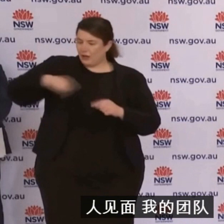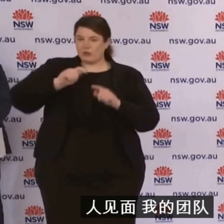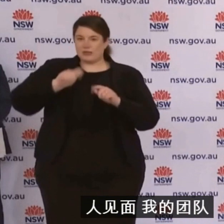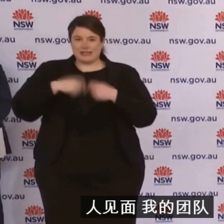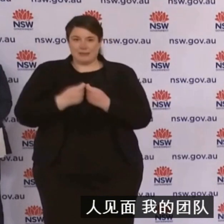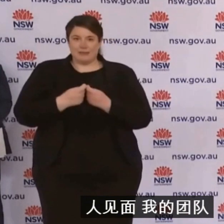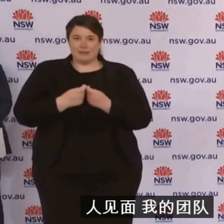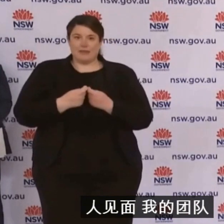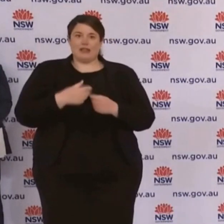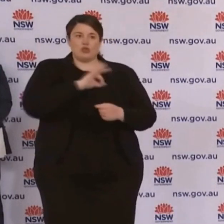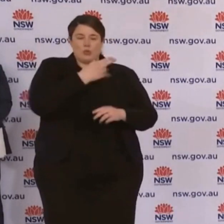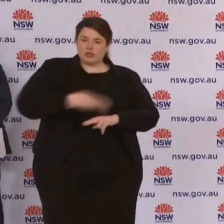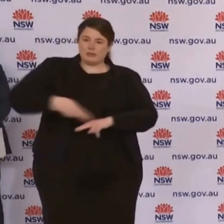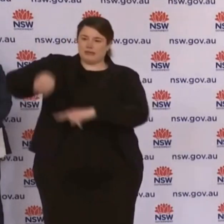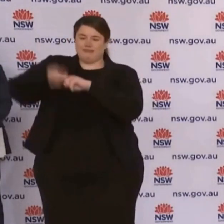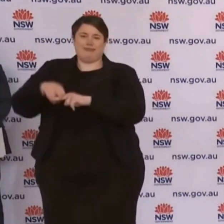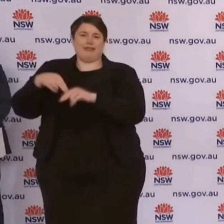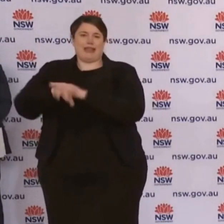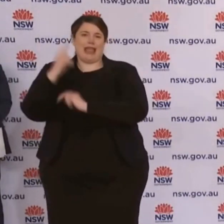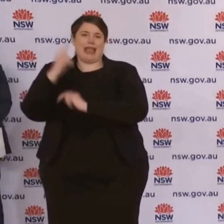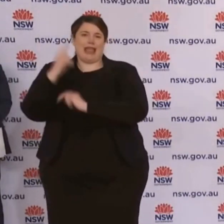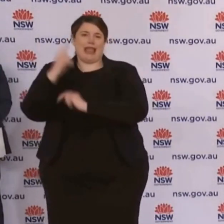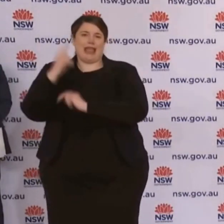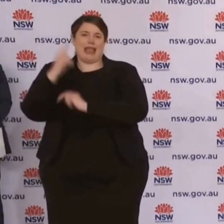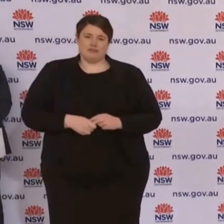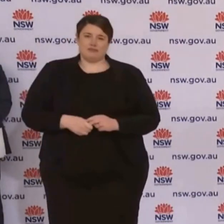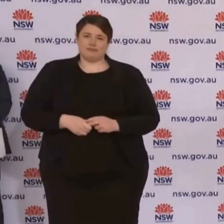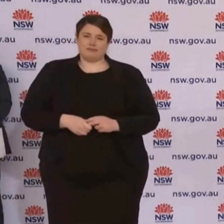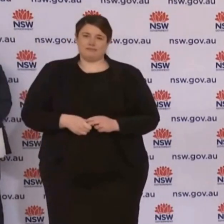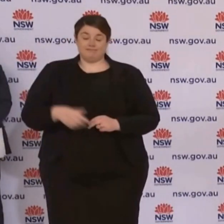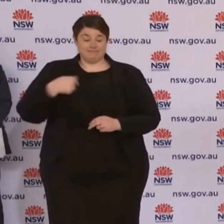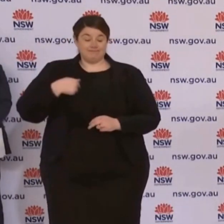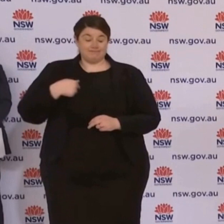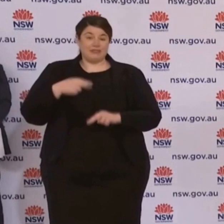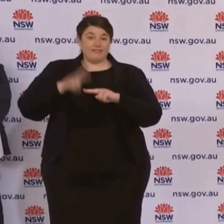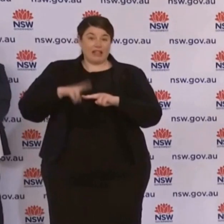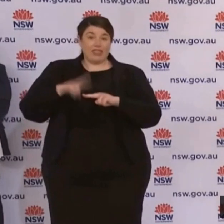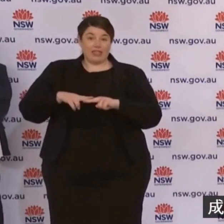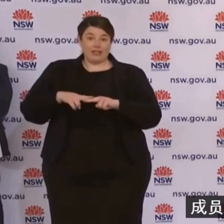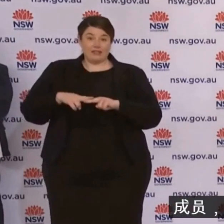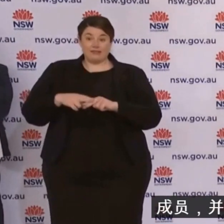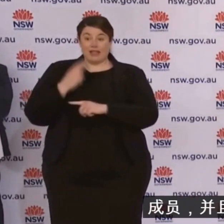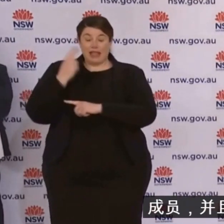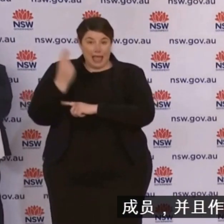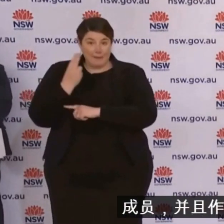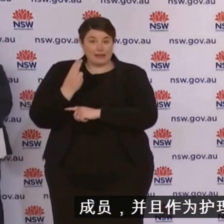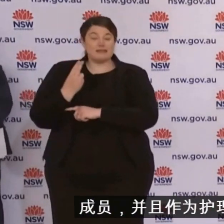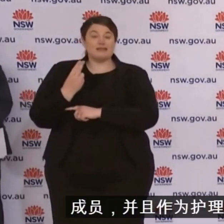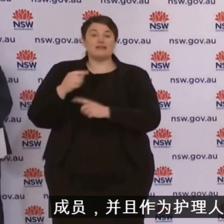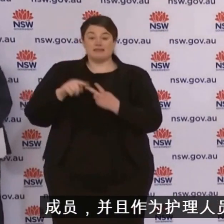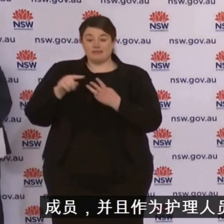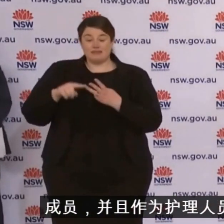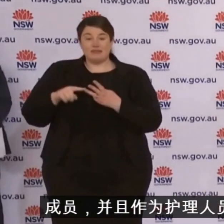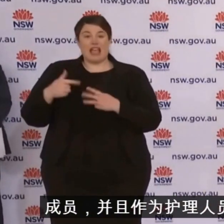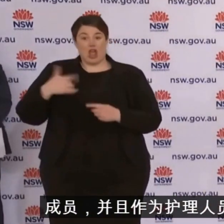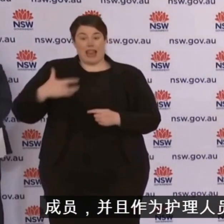be in the back of one of our ambulances. As a father, as a paramedic, and as a